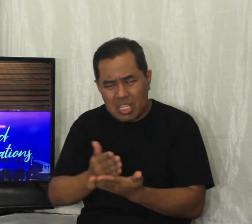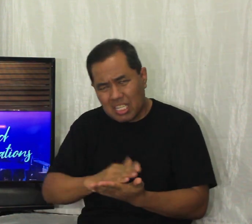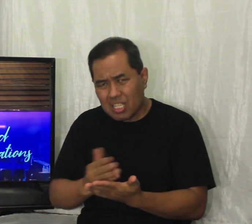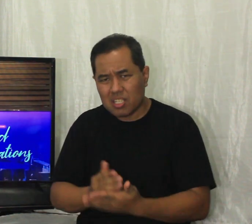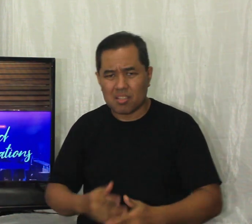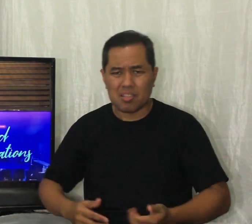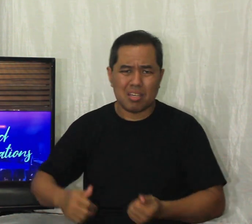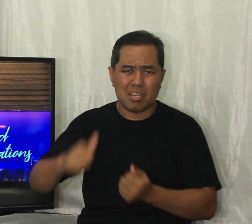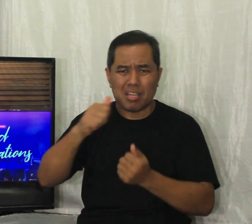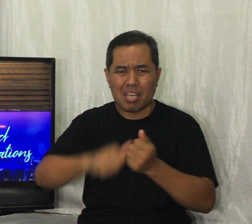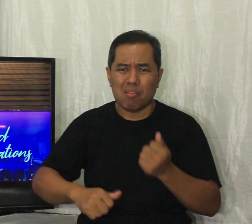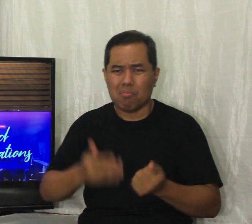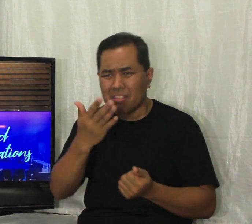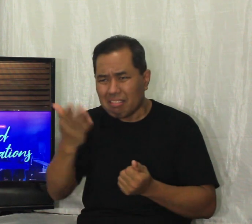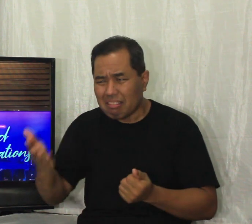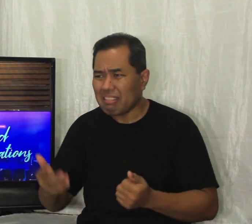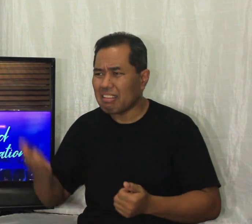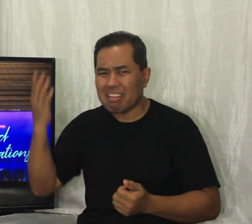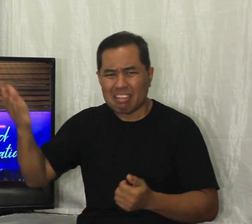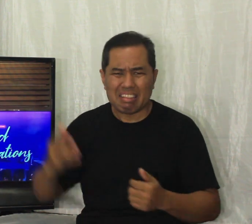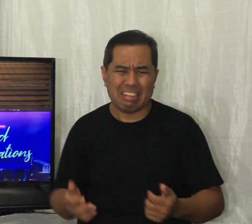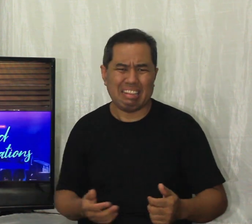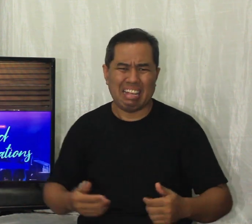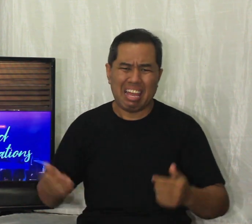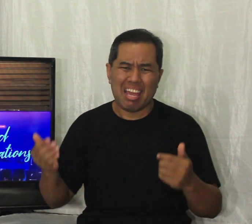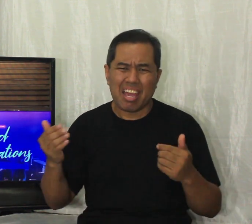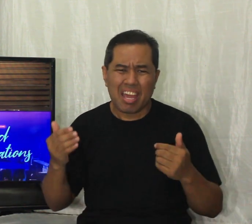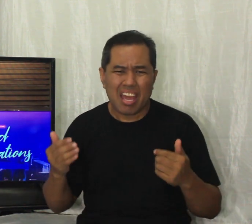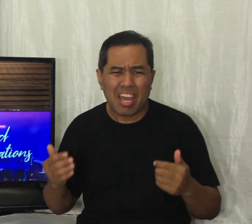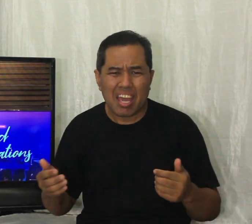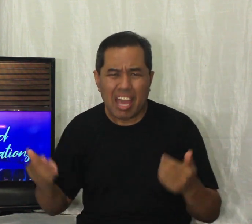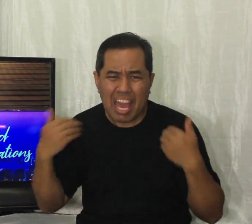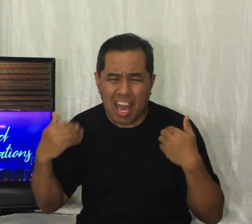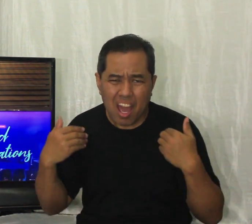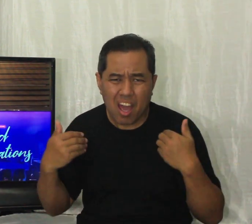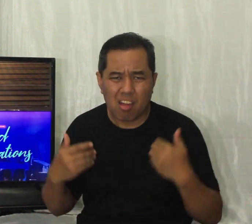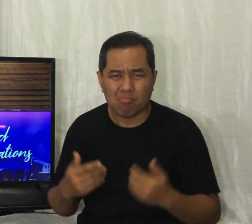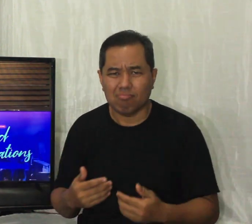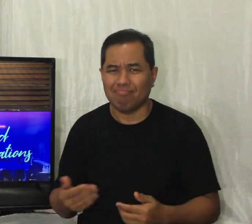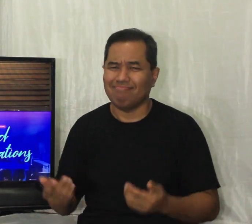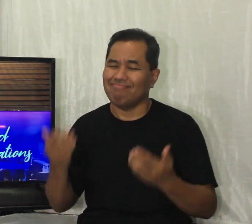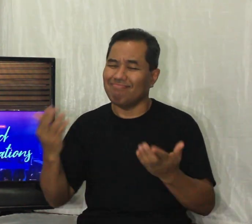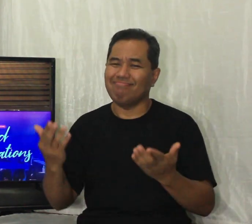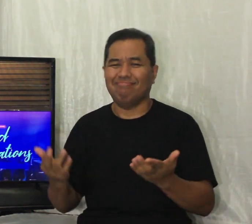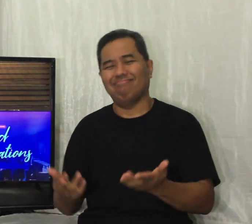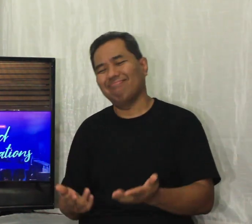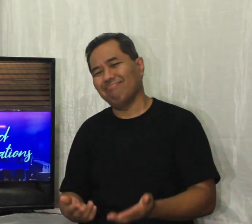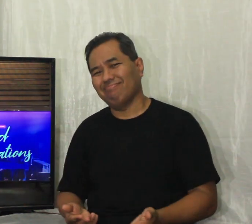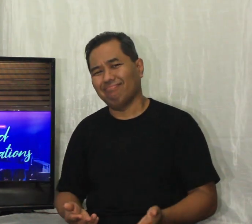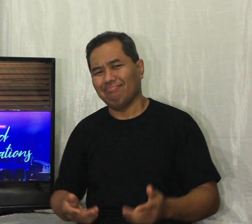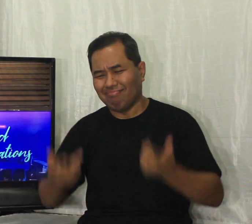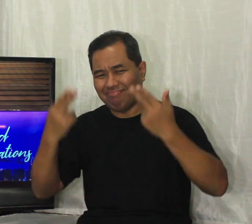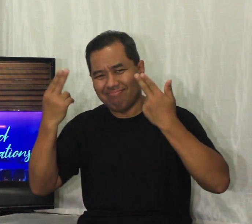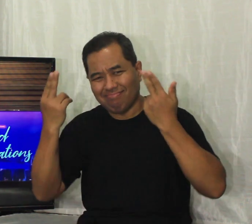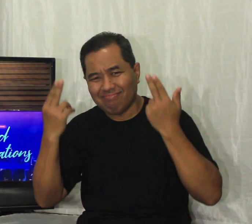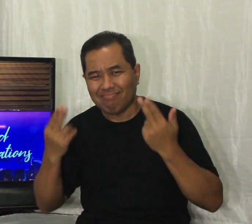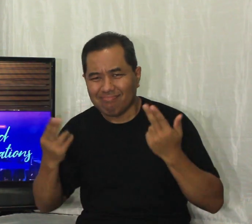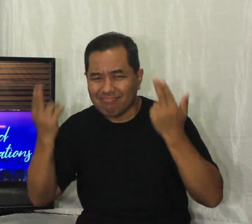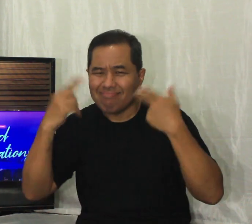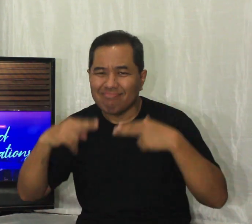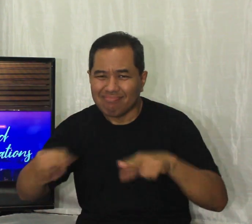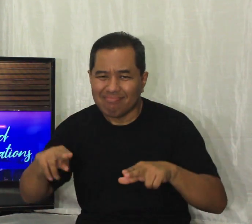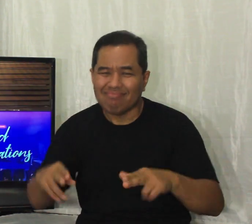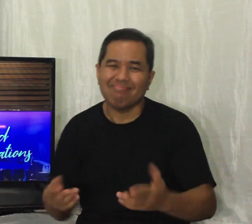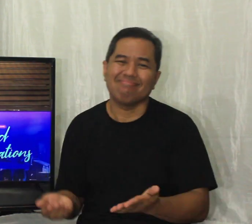everything they had. So, church, it happened again. Where? Here in ICS